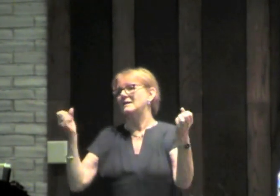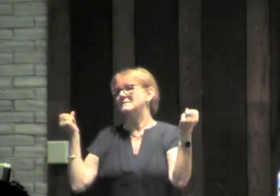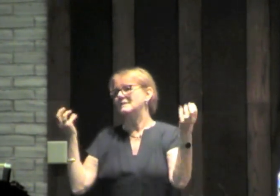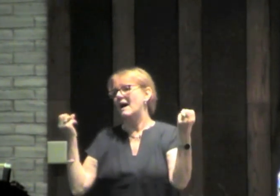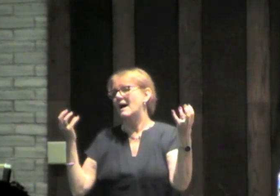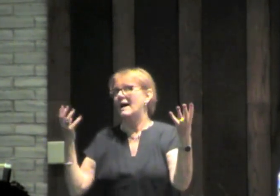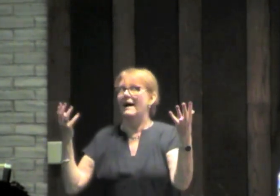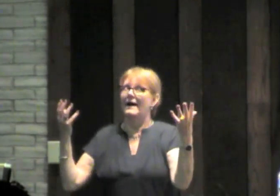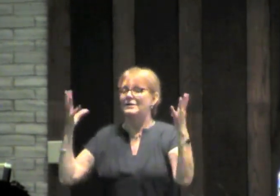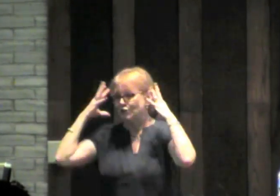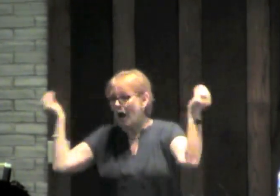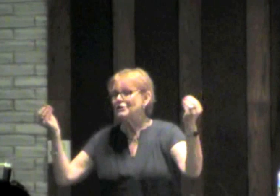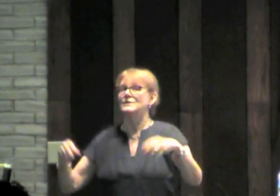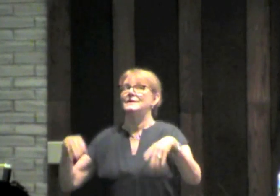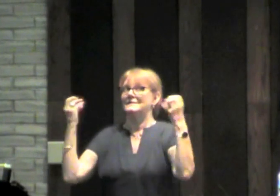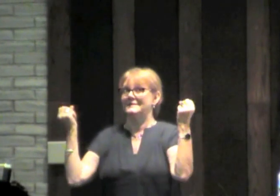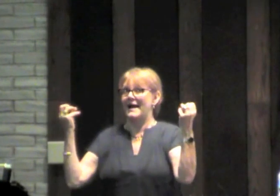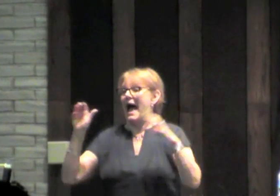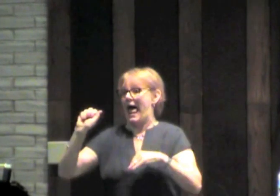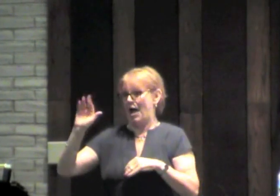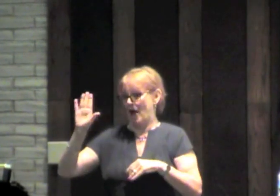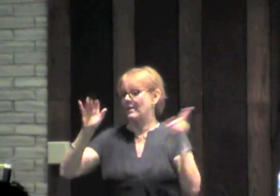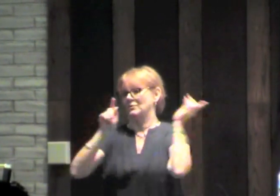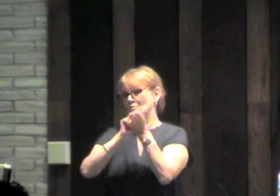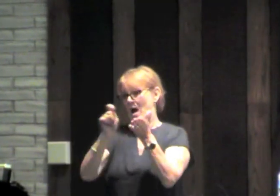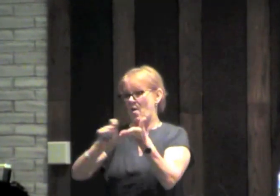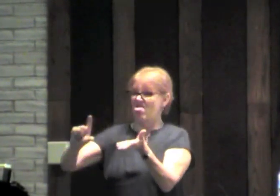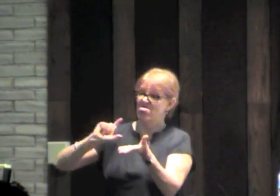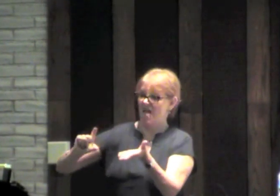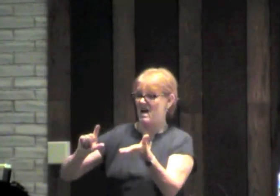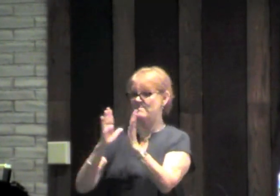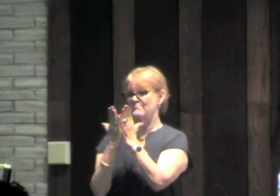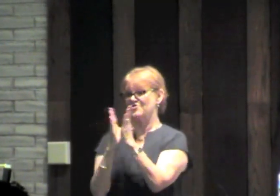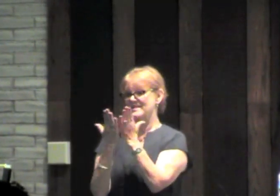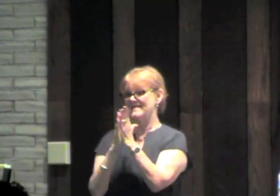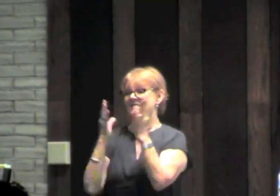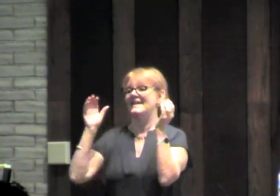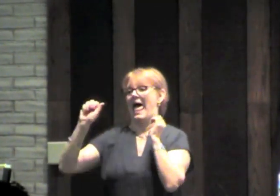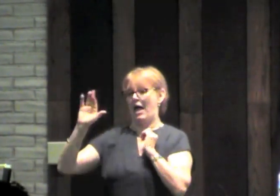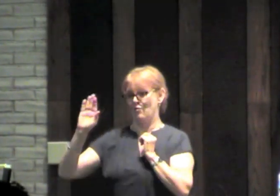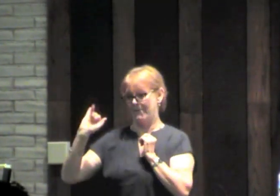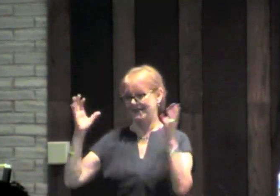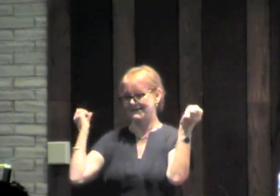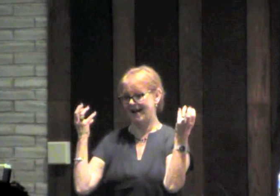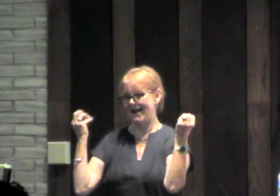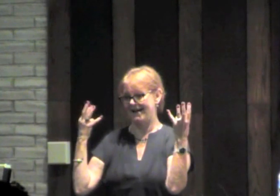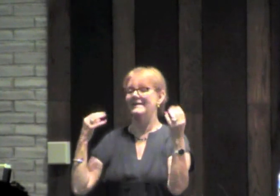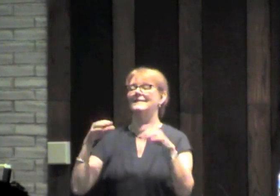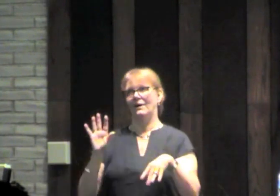signed beautiful ASL. He signed Dutch, he signed Arab, and he wrote a manual that was like an Arab